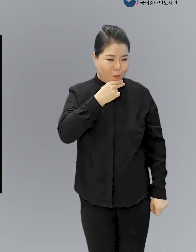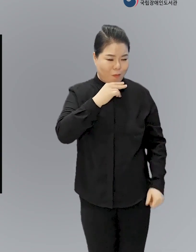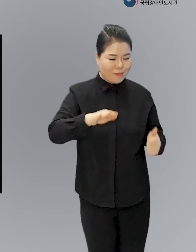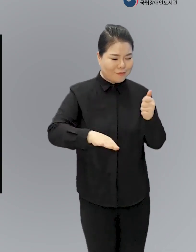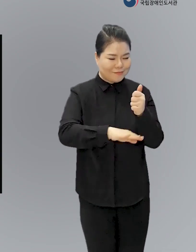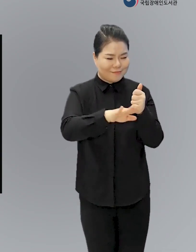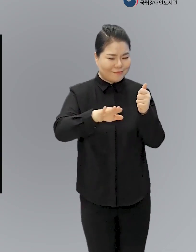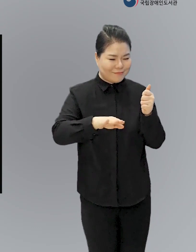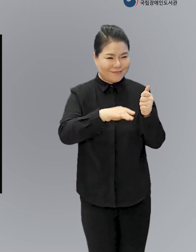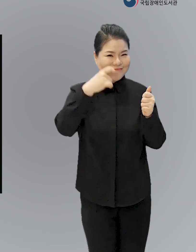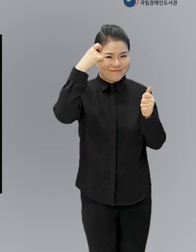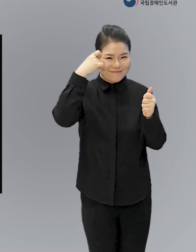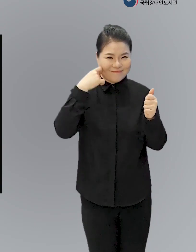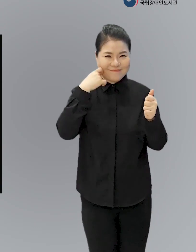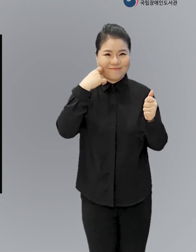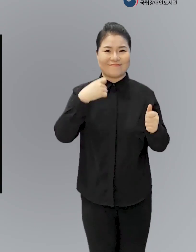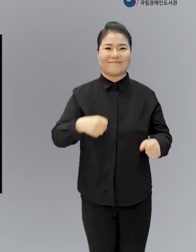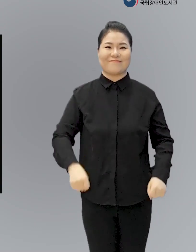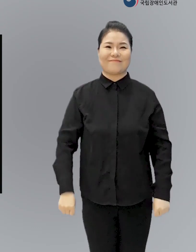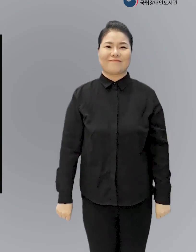insubstantial silhouettes of themselves.